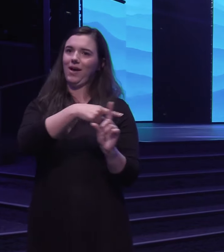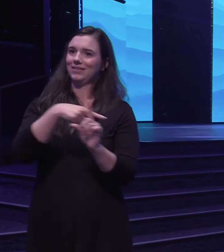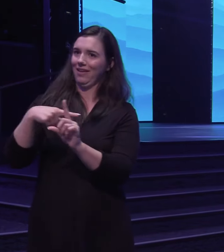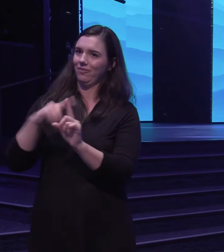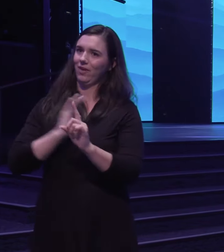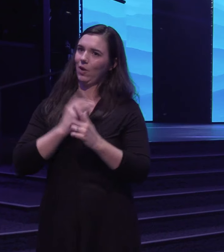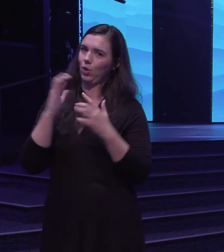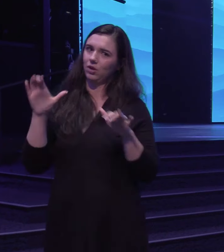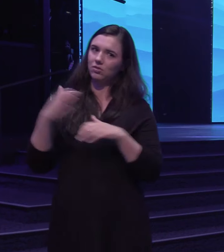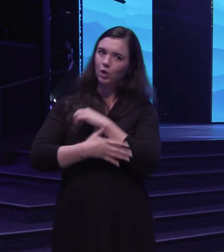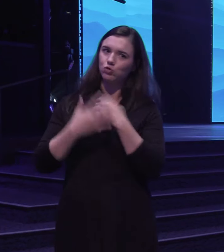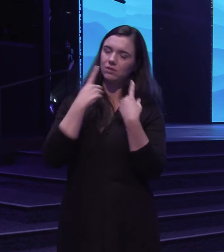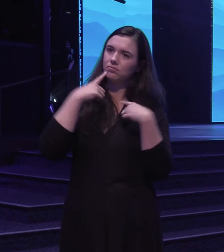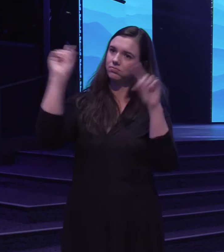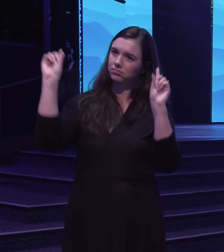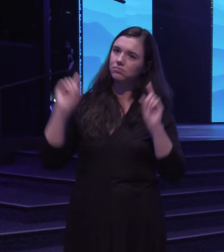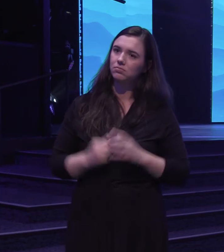side.